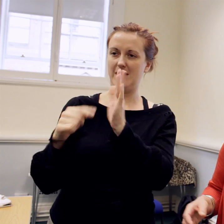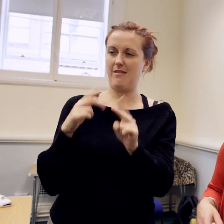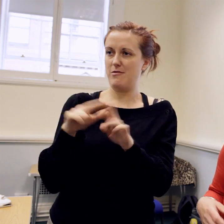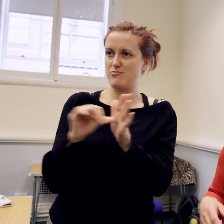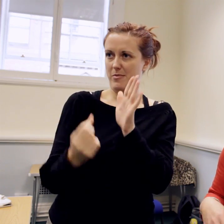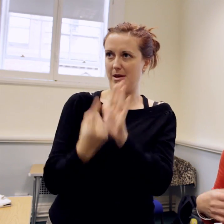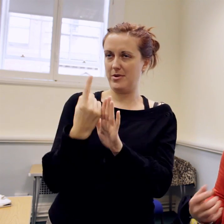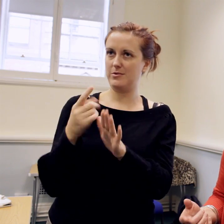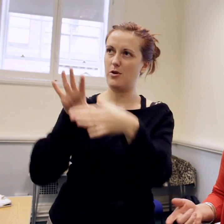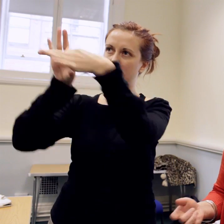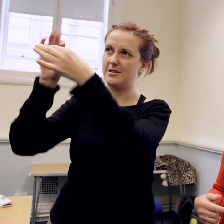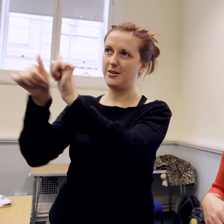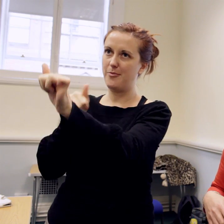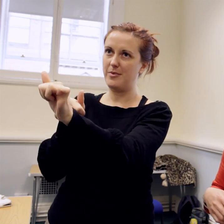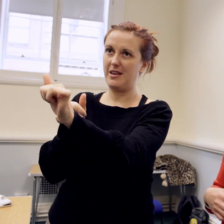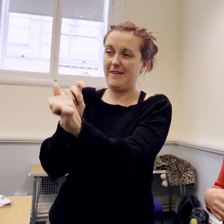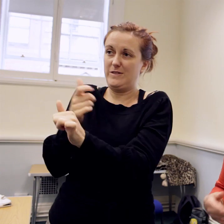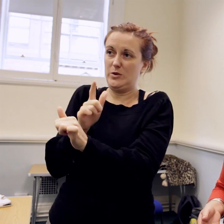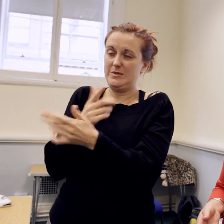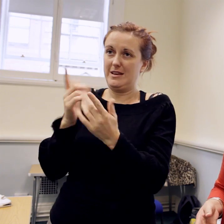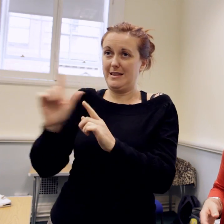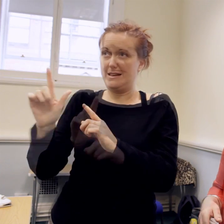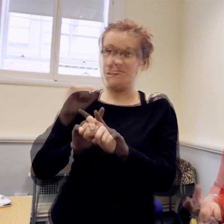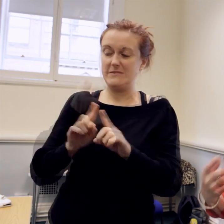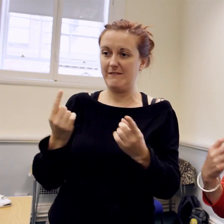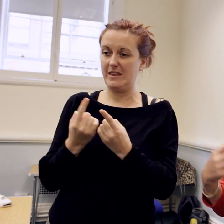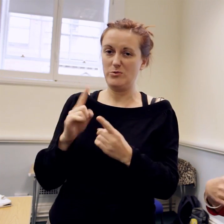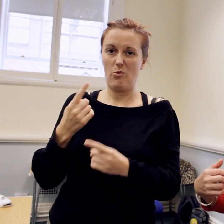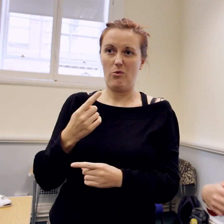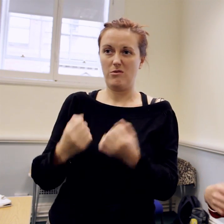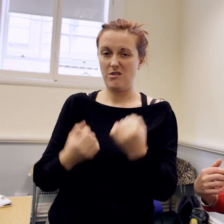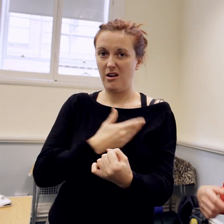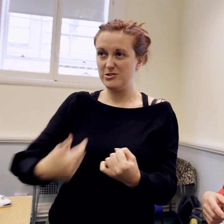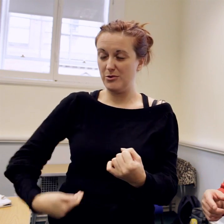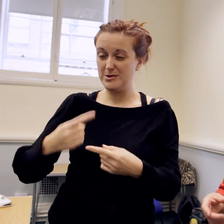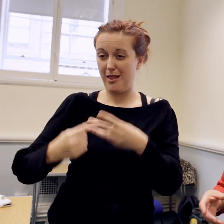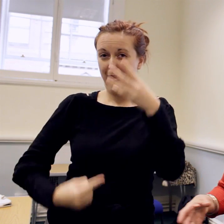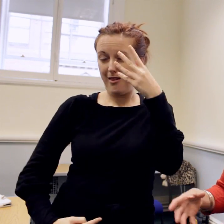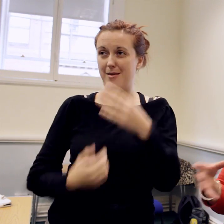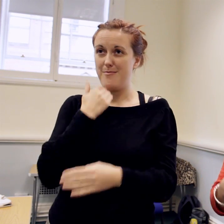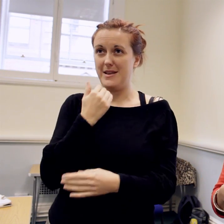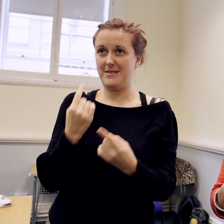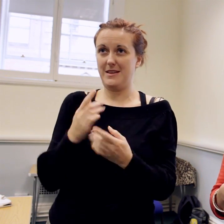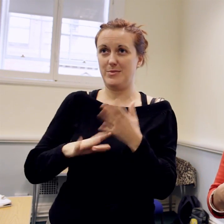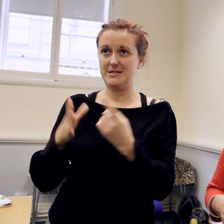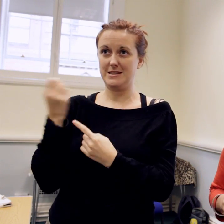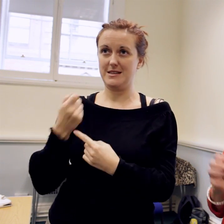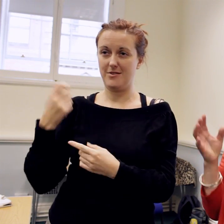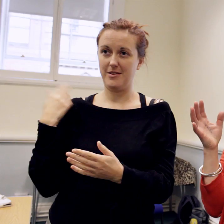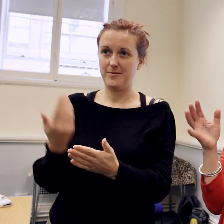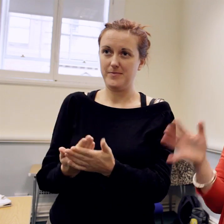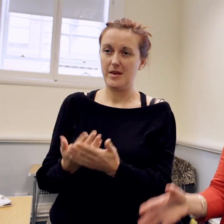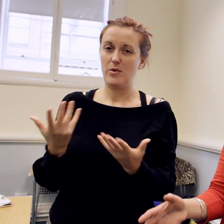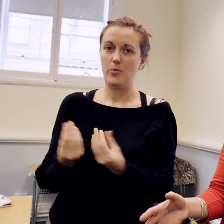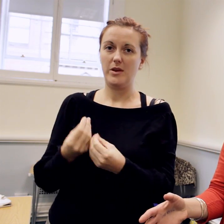concerned and usually within a couple of days to respond and sort it out. The whole thing what we were talking about with Gojini is it's like a next step of you've got